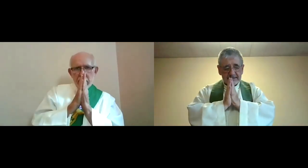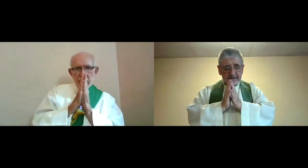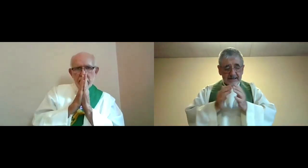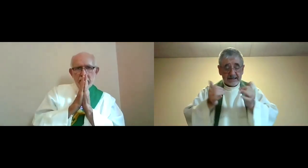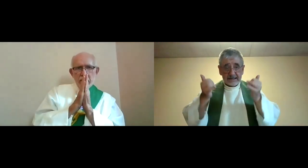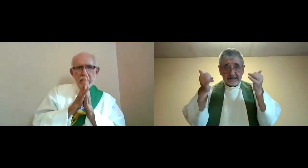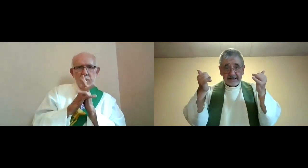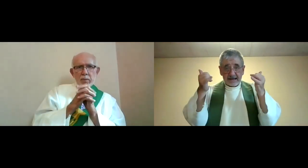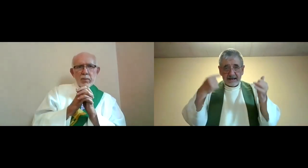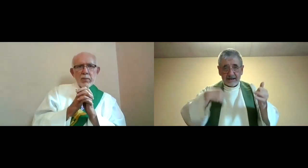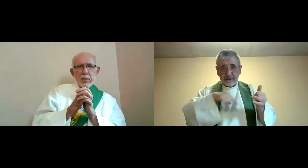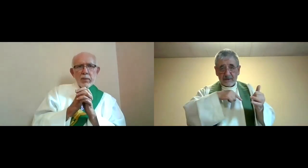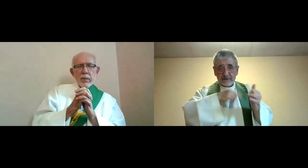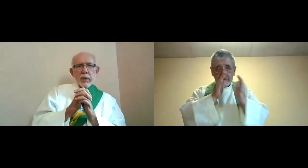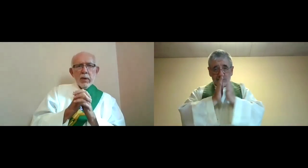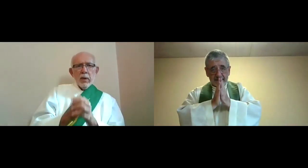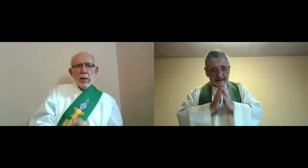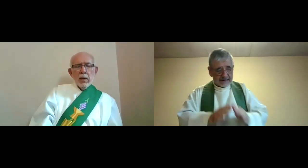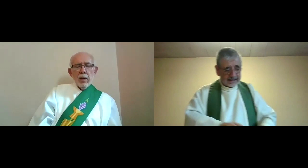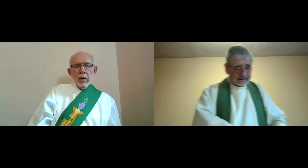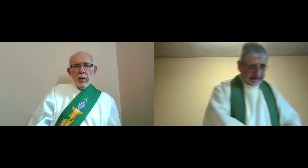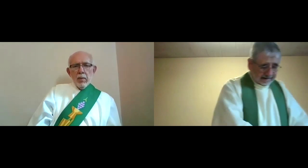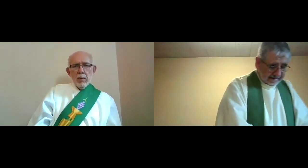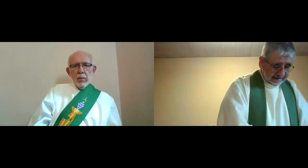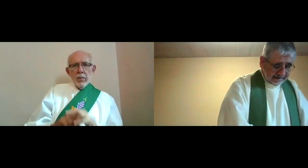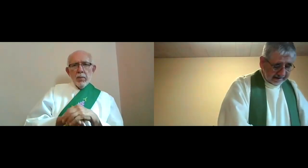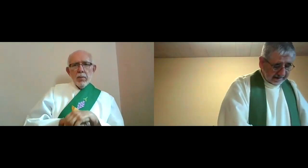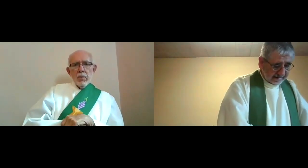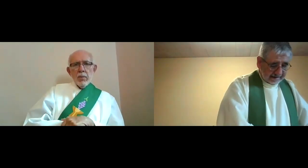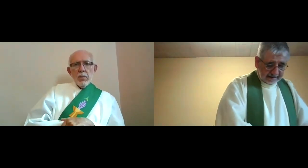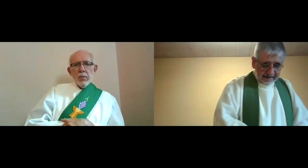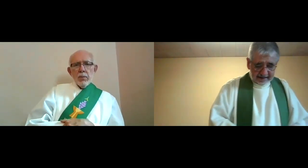Amen. Now, let us pray.